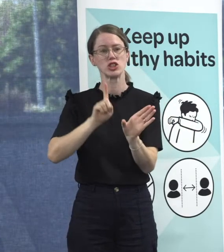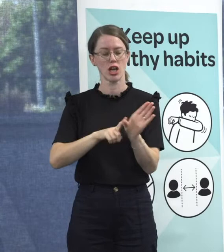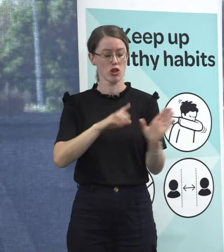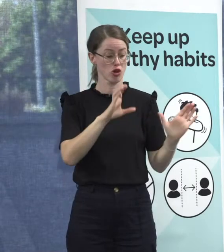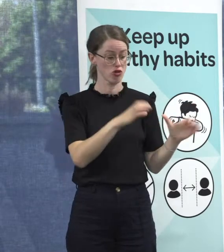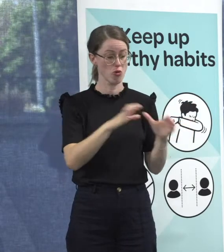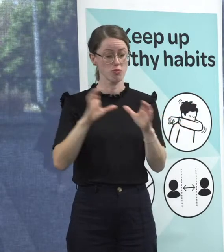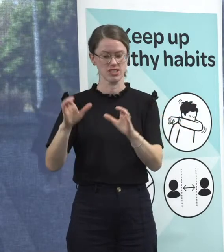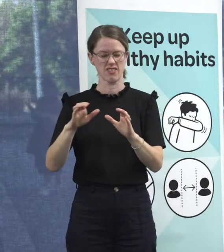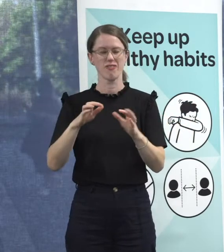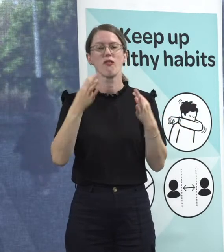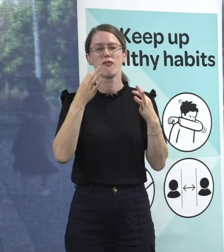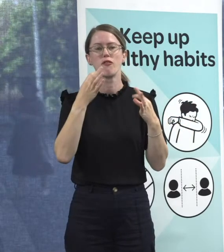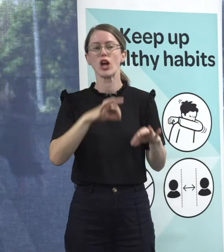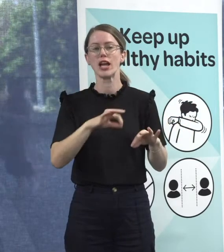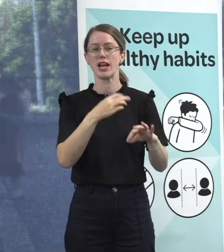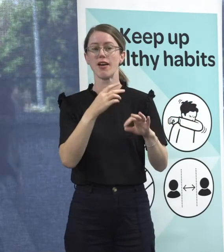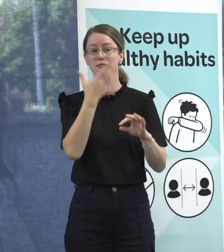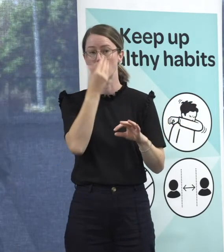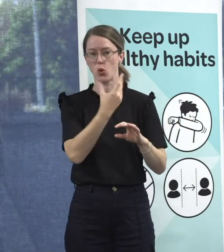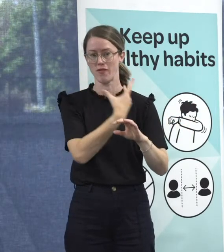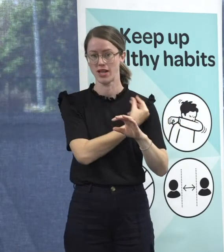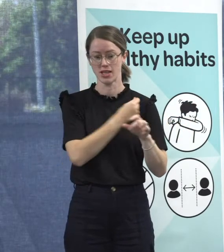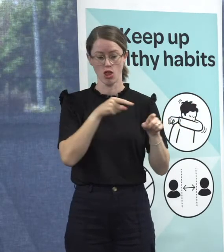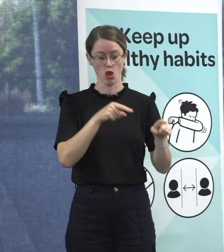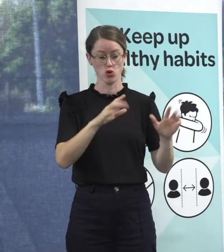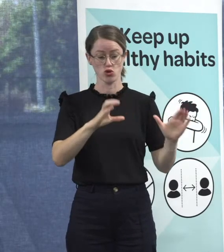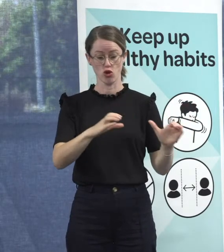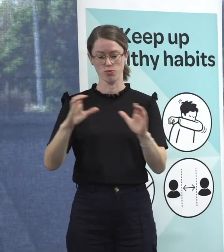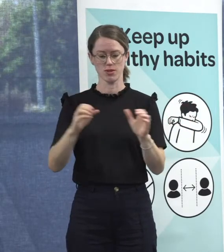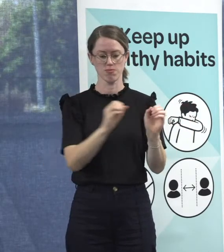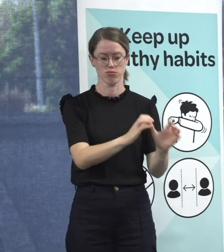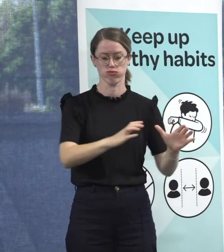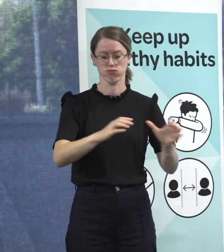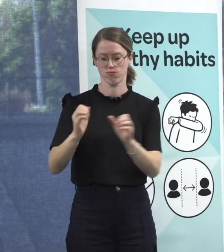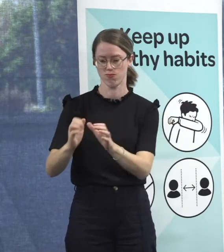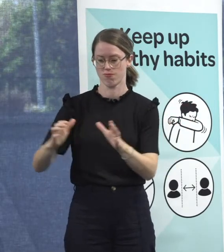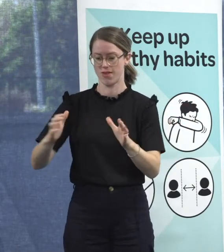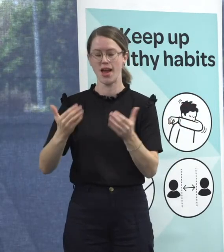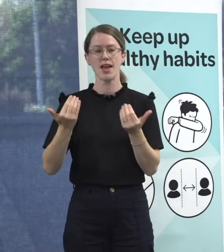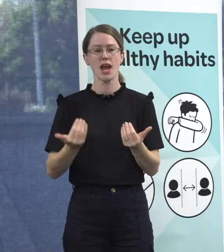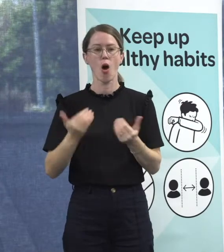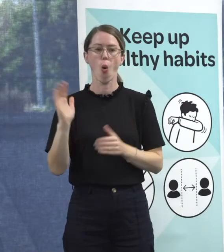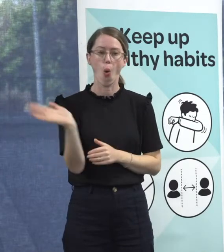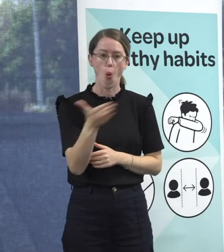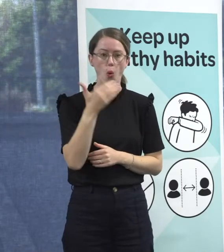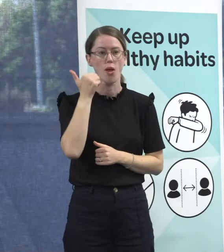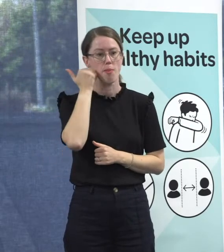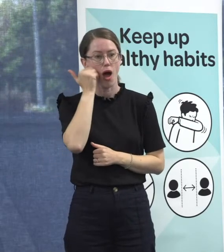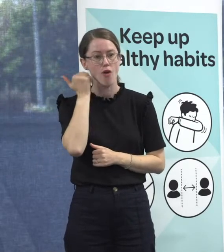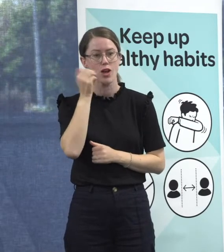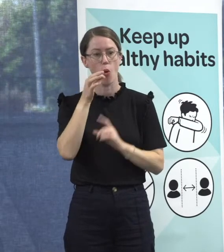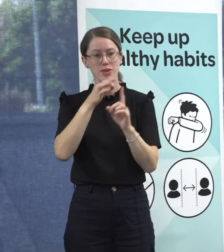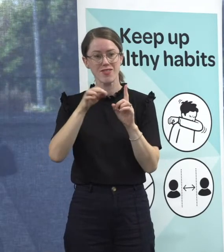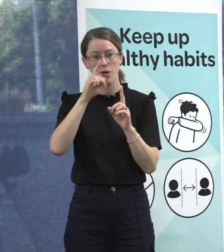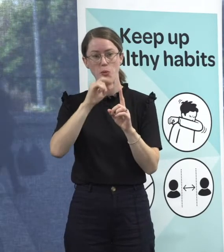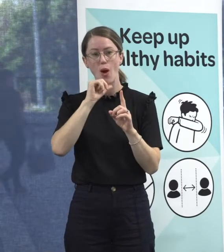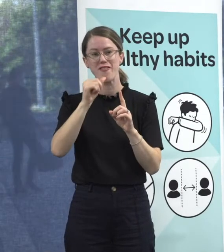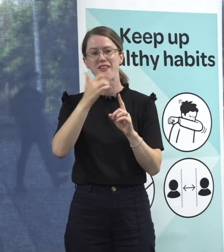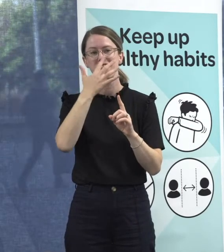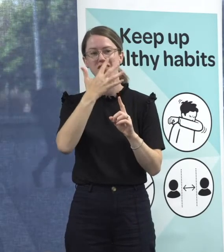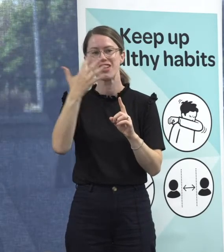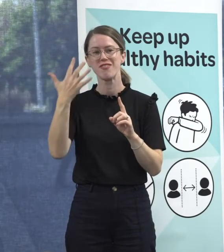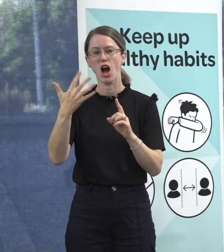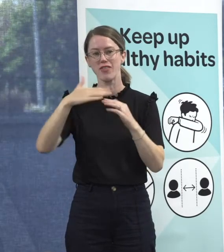groups who can access it for free have increased, and that includes now all Māori and Pacific people from 55